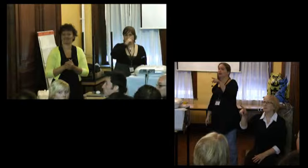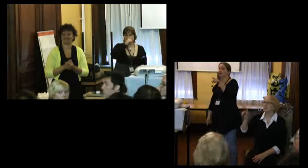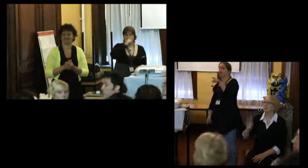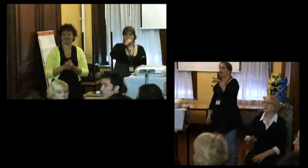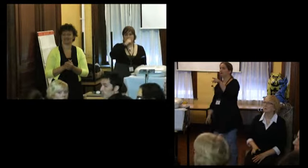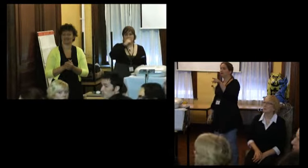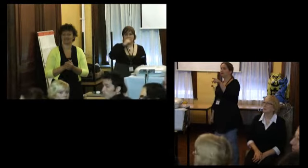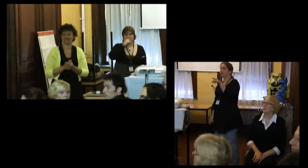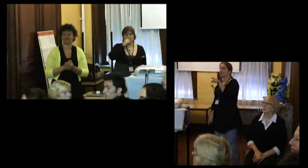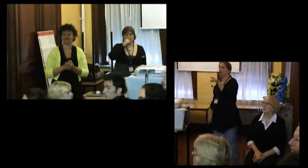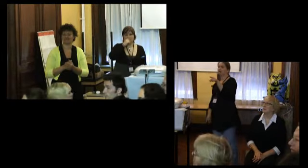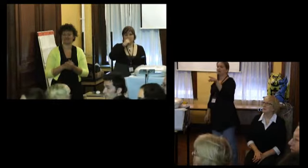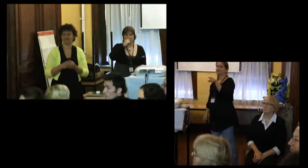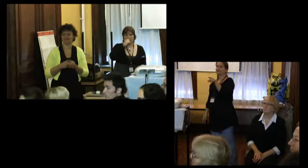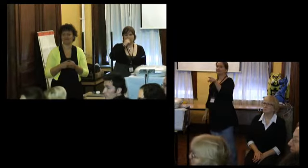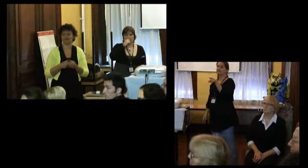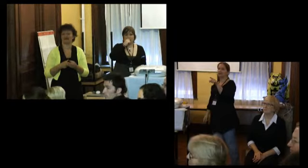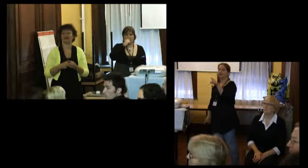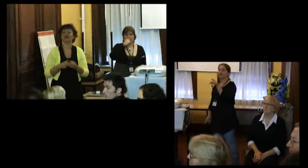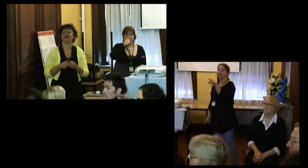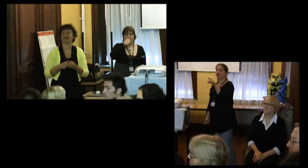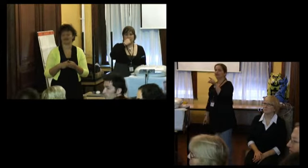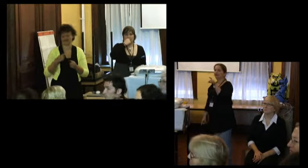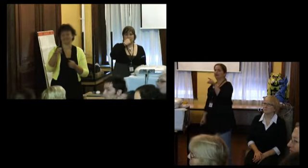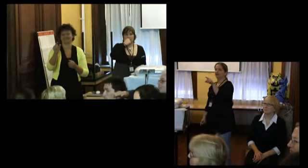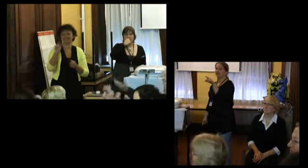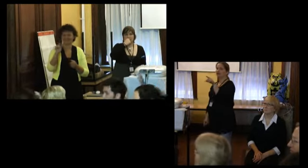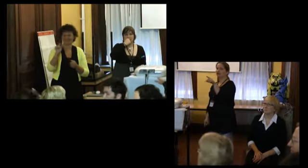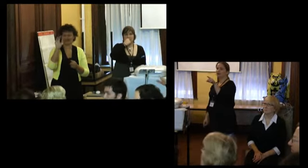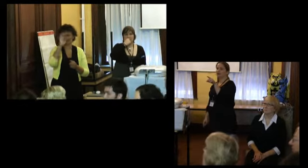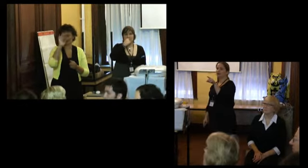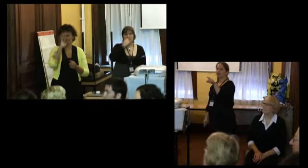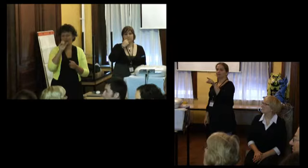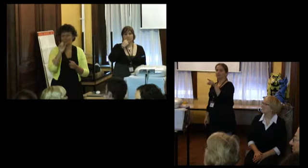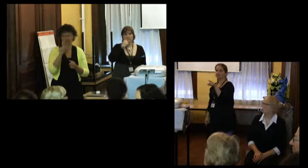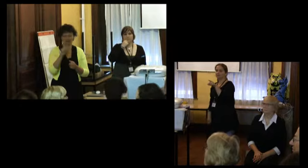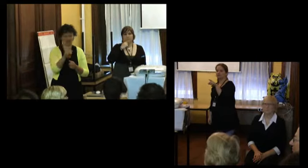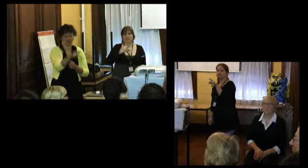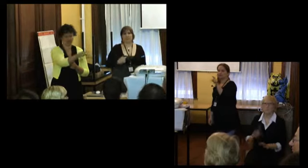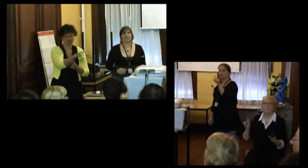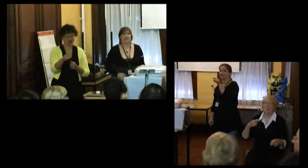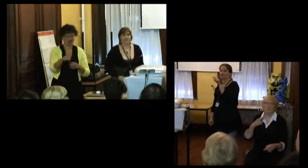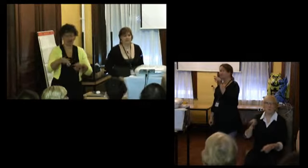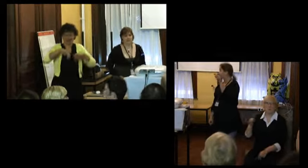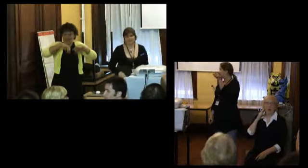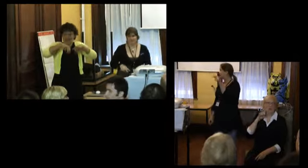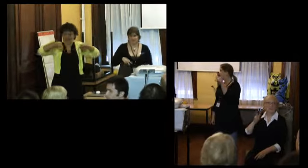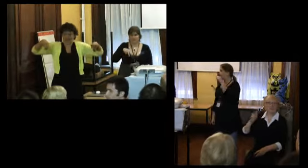One thing, we don't see everything because we